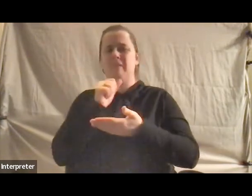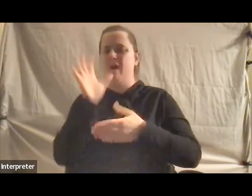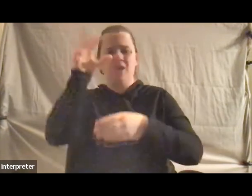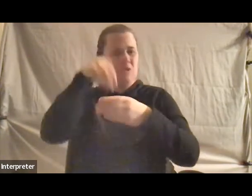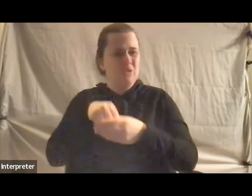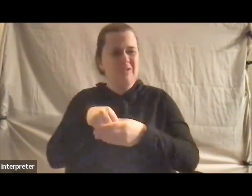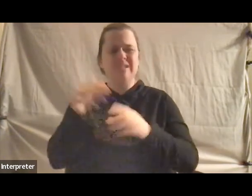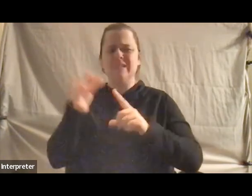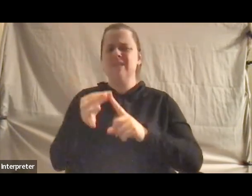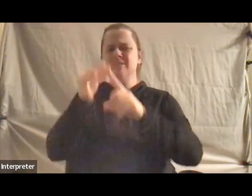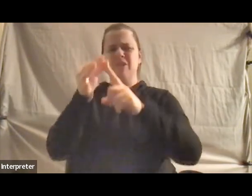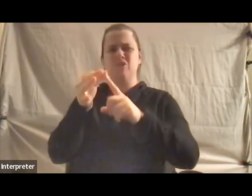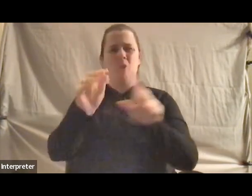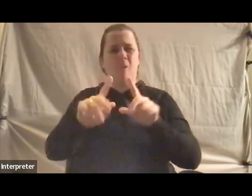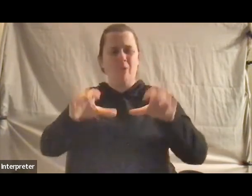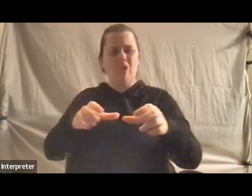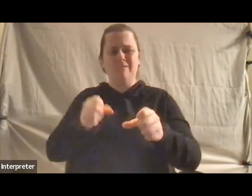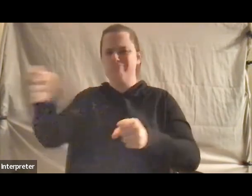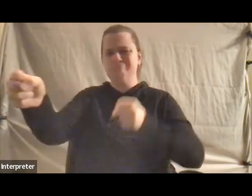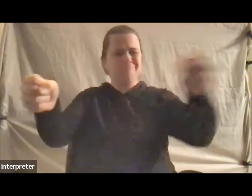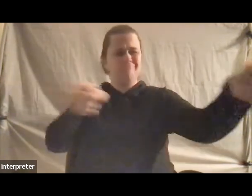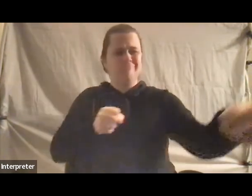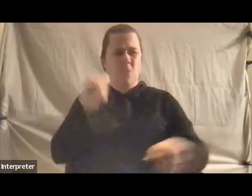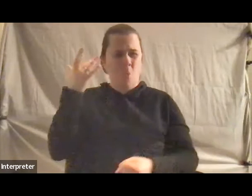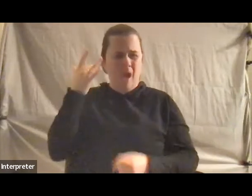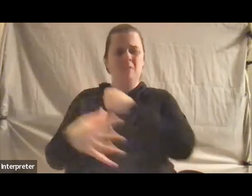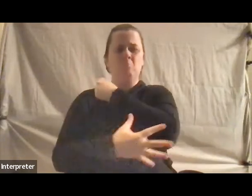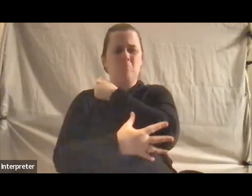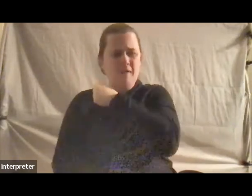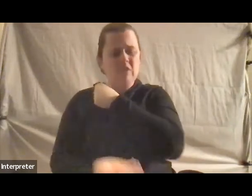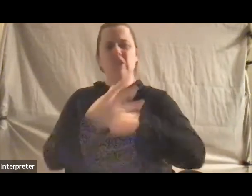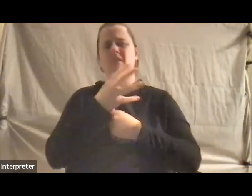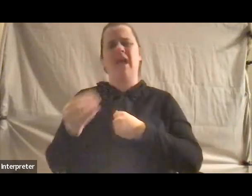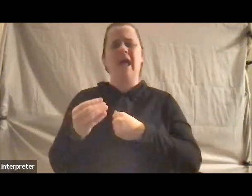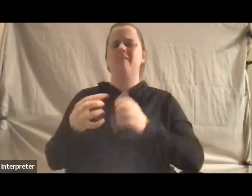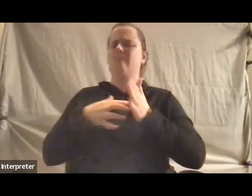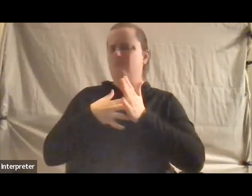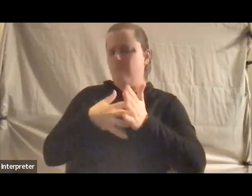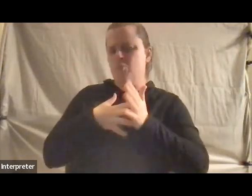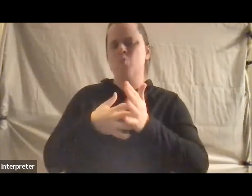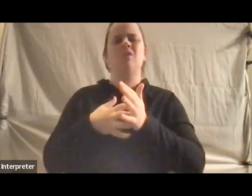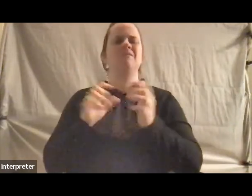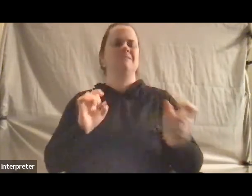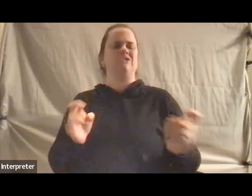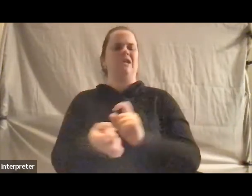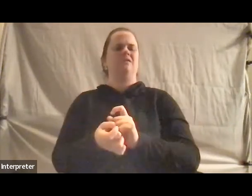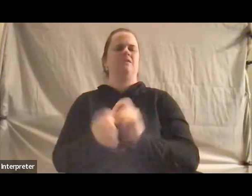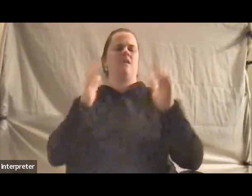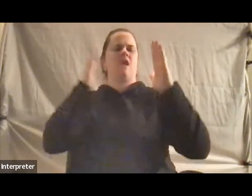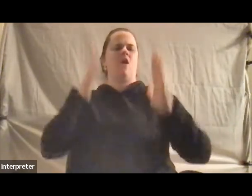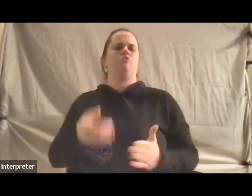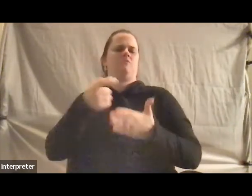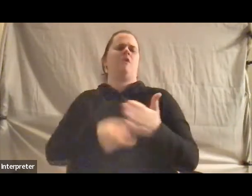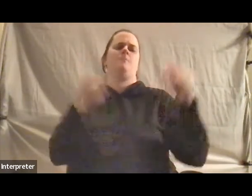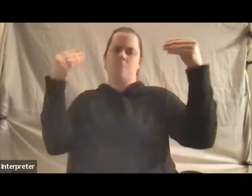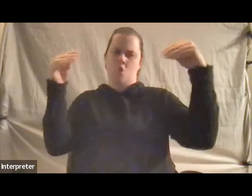populations are disproportionately affected by poverty and are especially vulnerable to the changing housing market. The